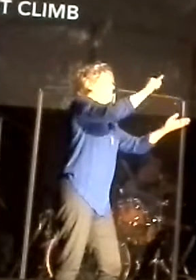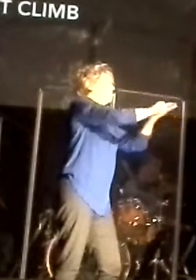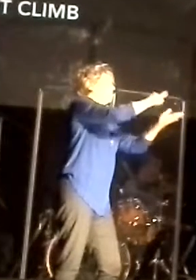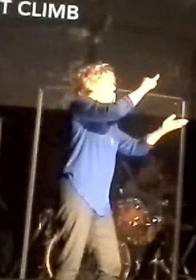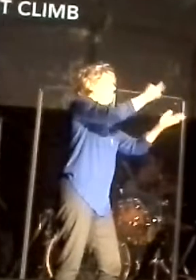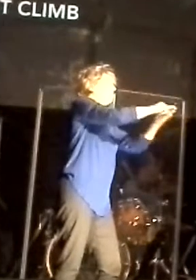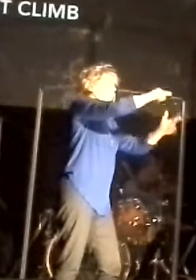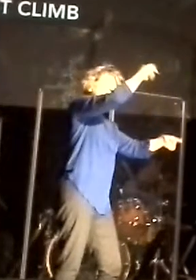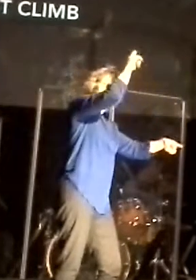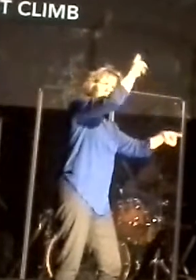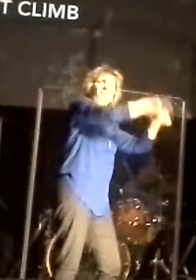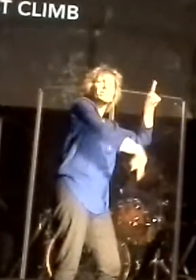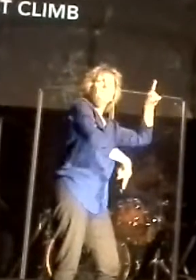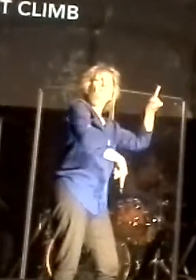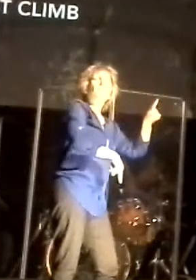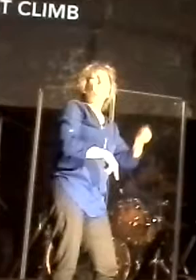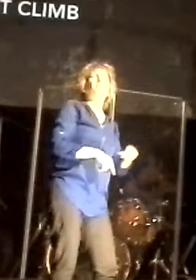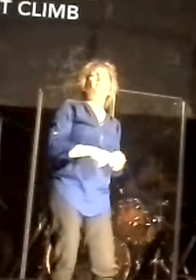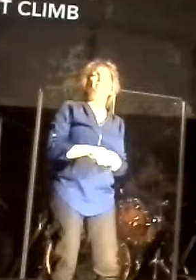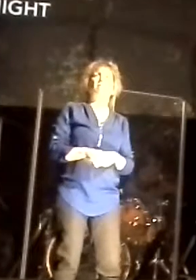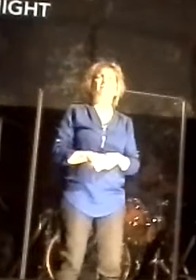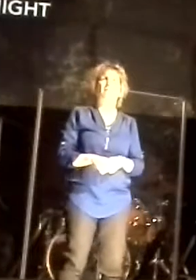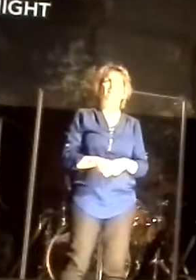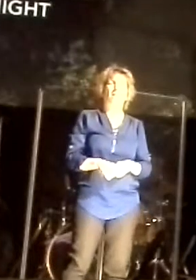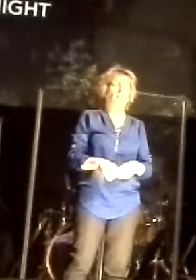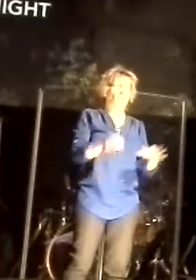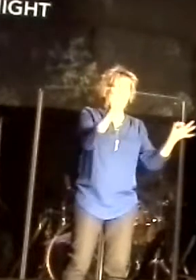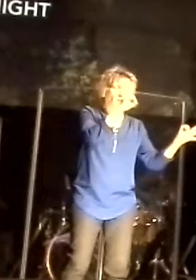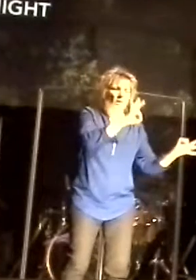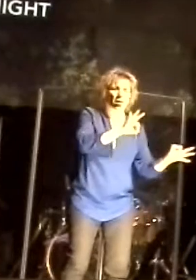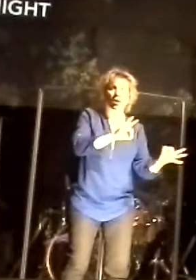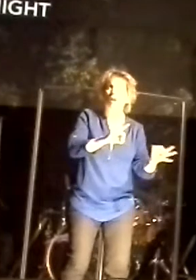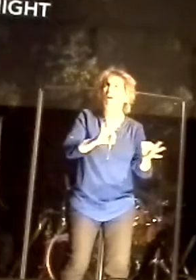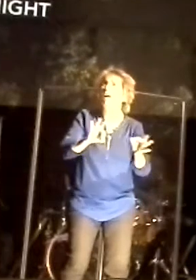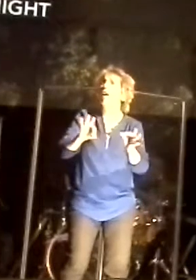I could not climb. In